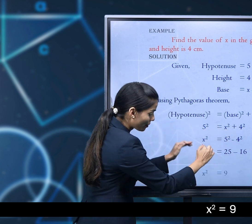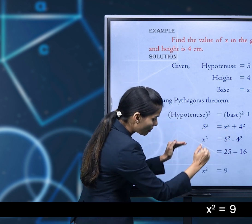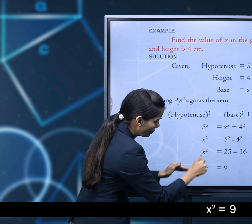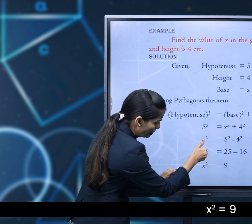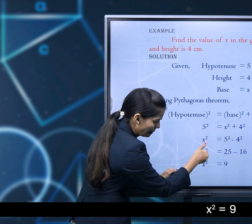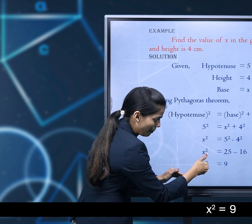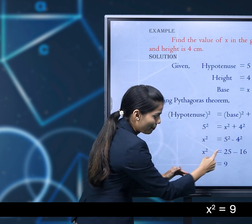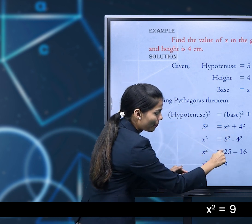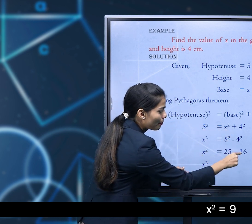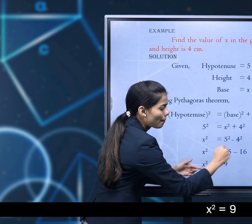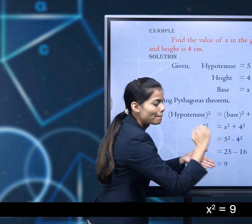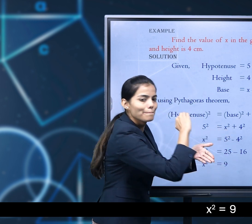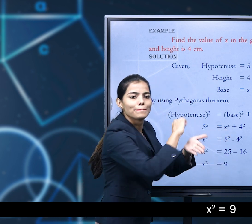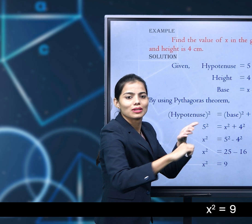X square is equal to 9.